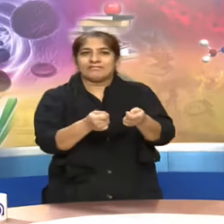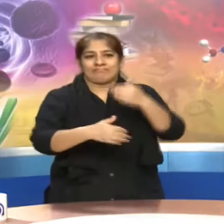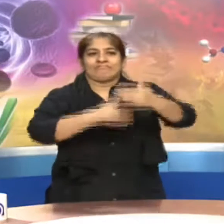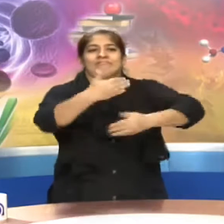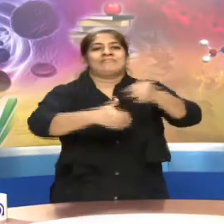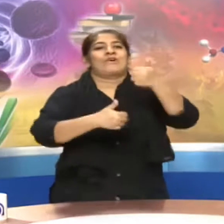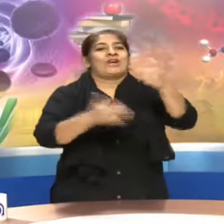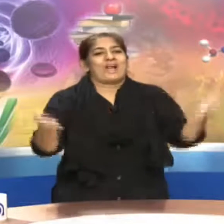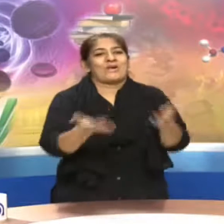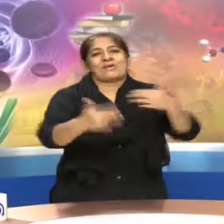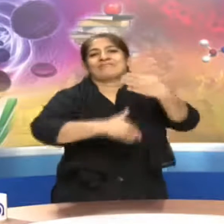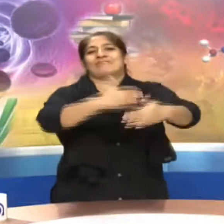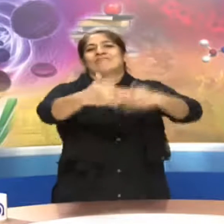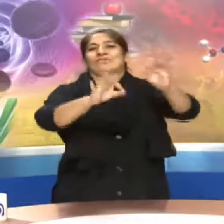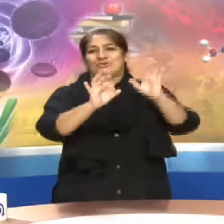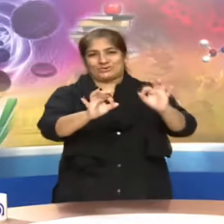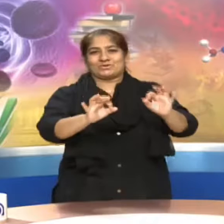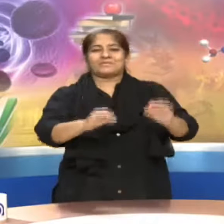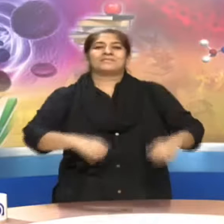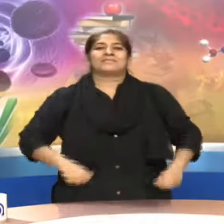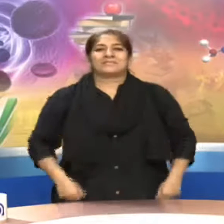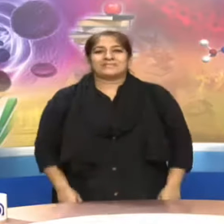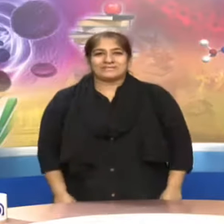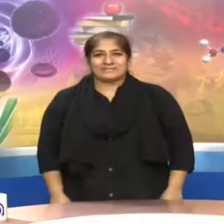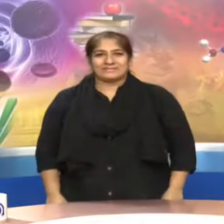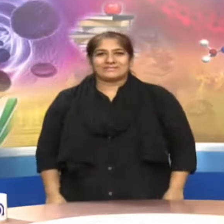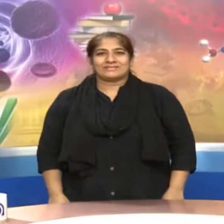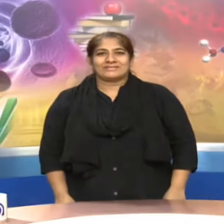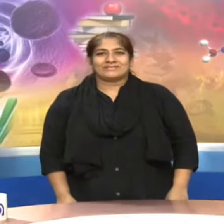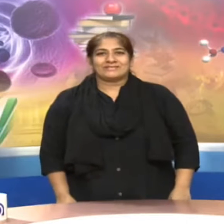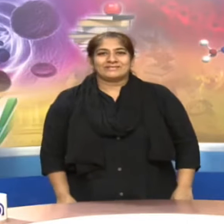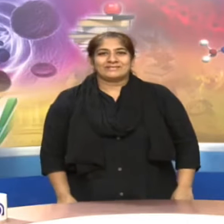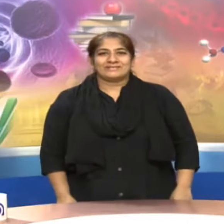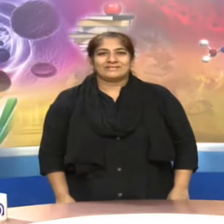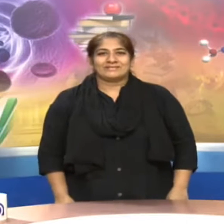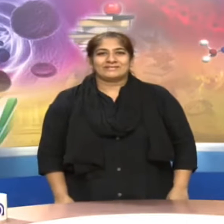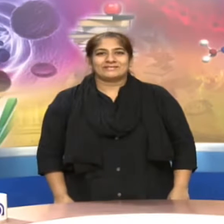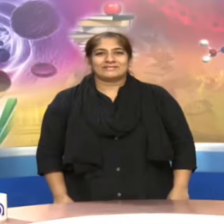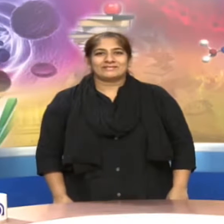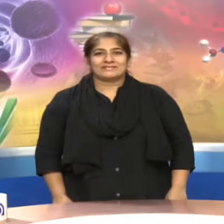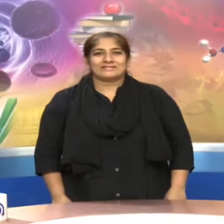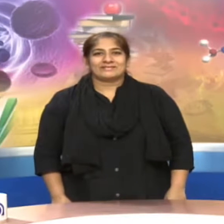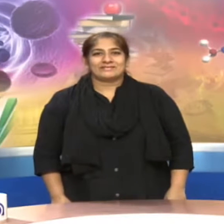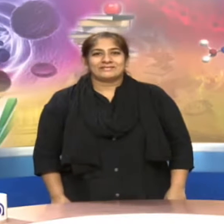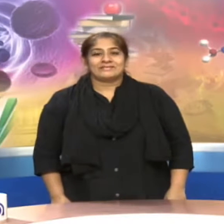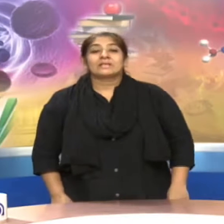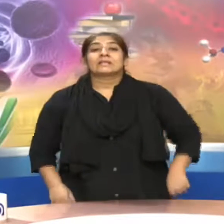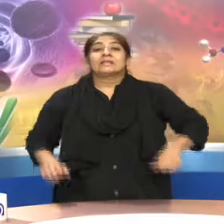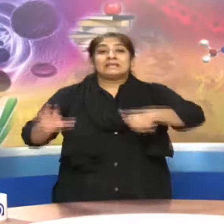then leadership can take the lead and control and do the necessary work.